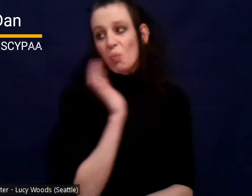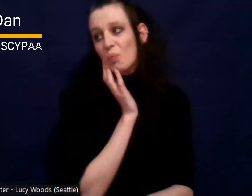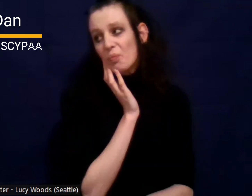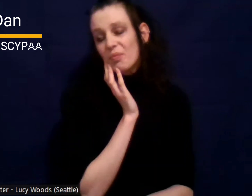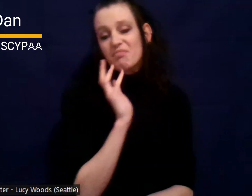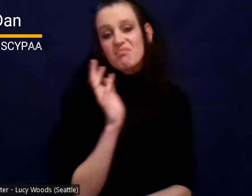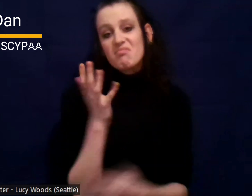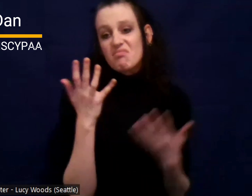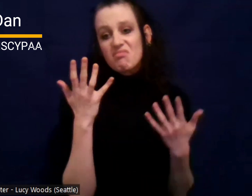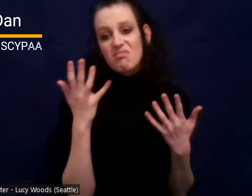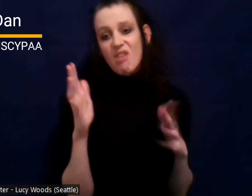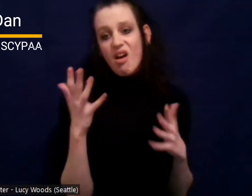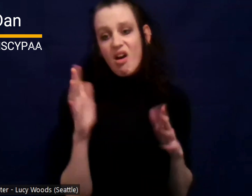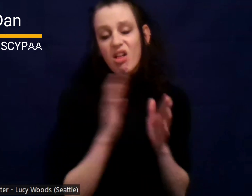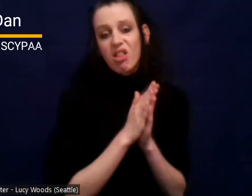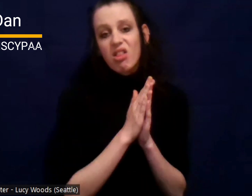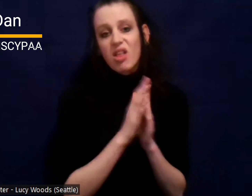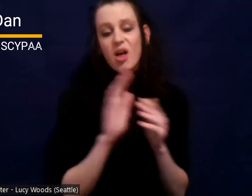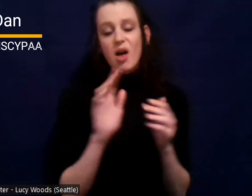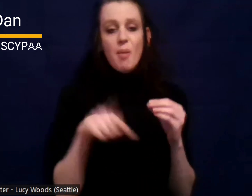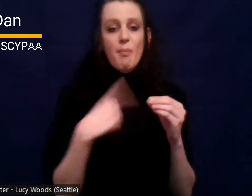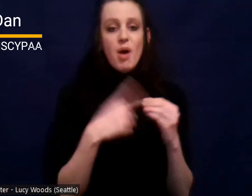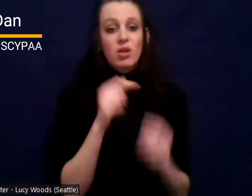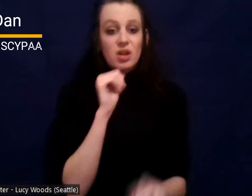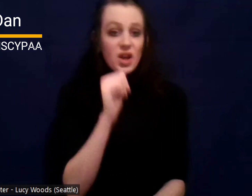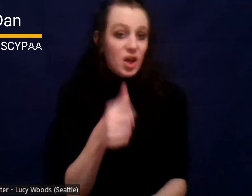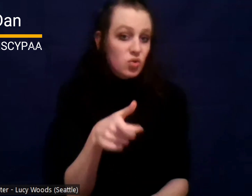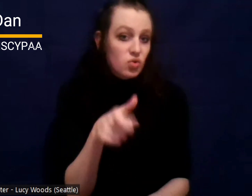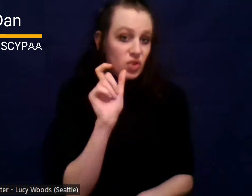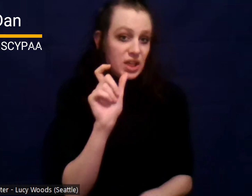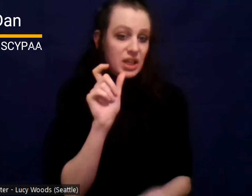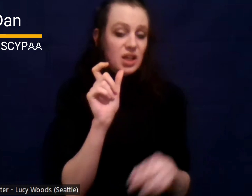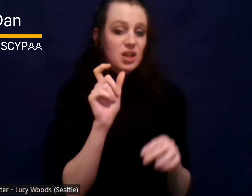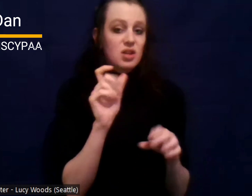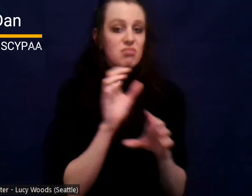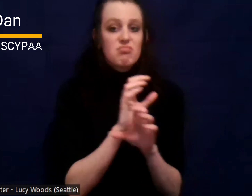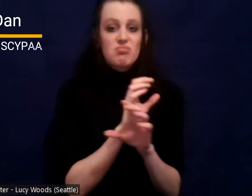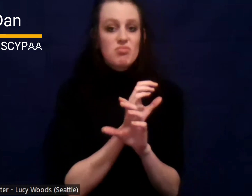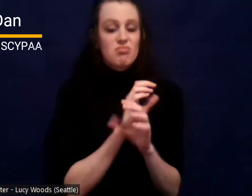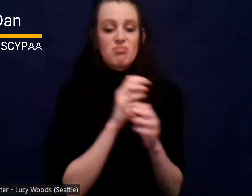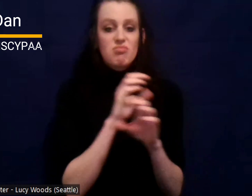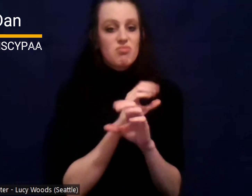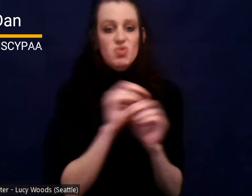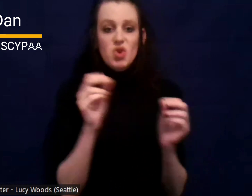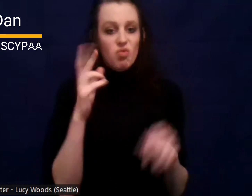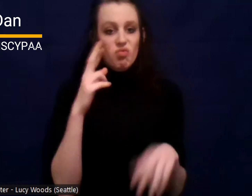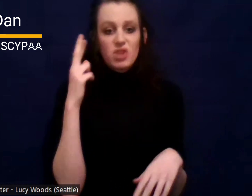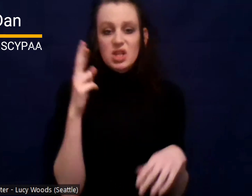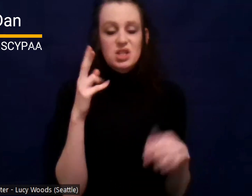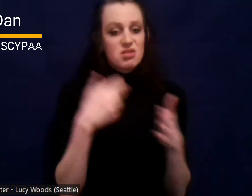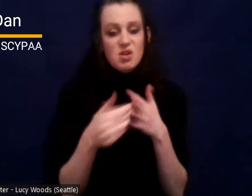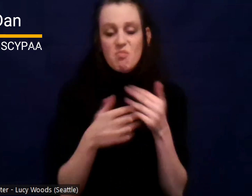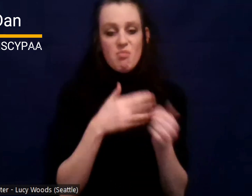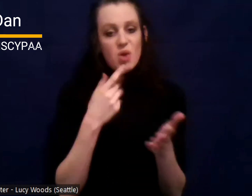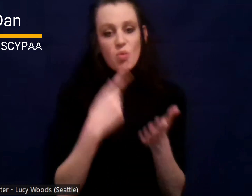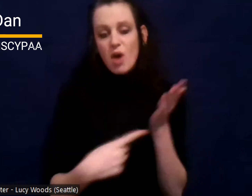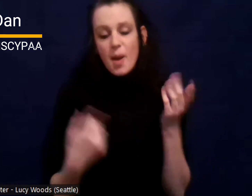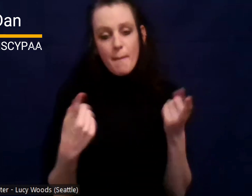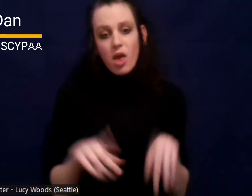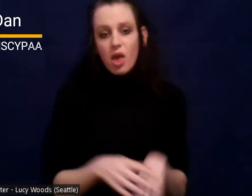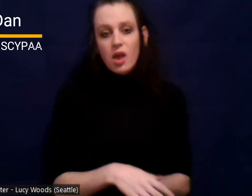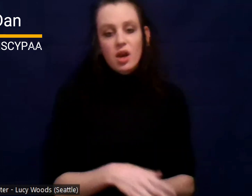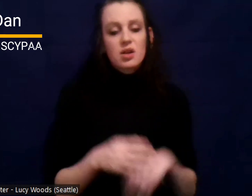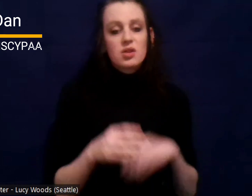I got on not drinking under any and all conditions, and kind of how I do that. Just the steps